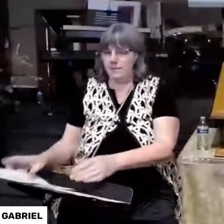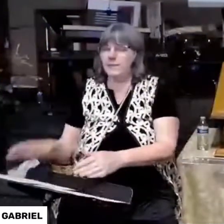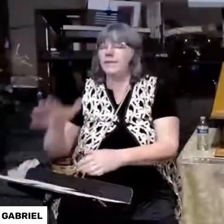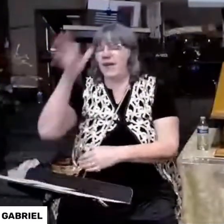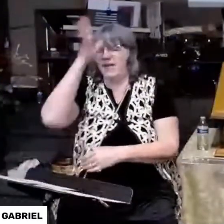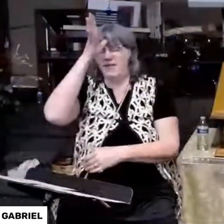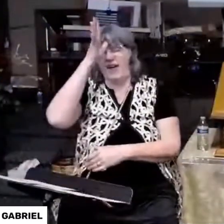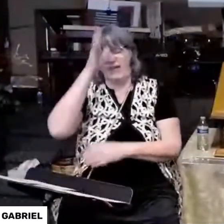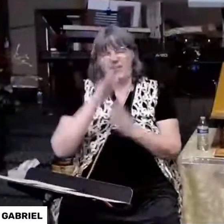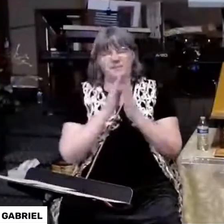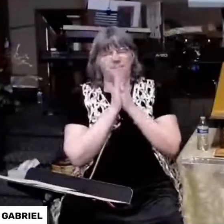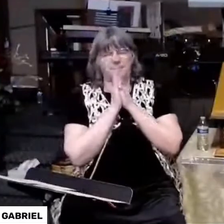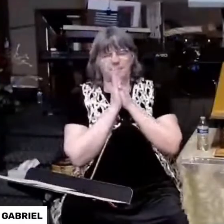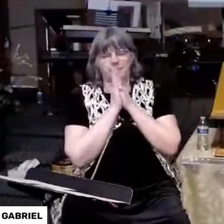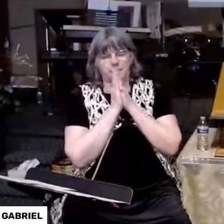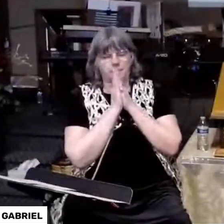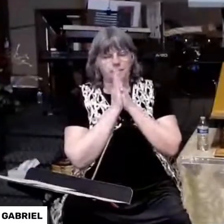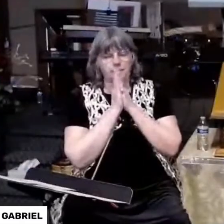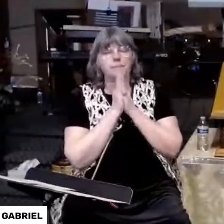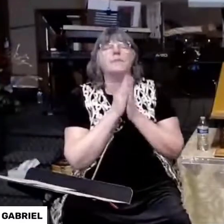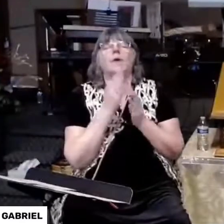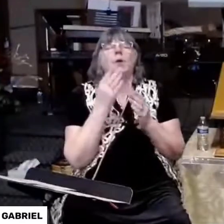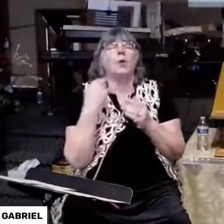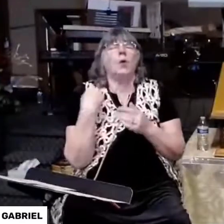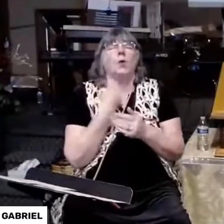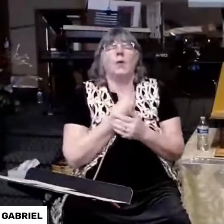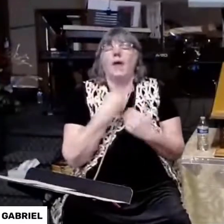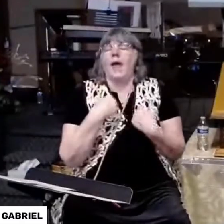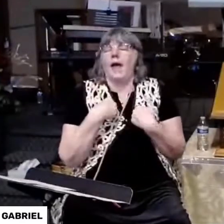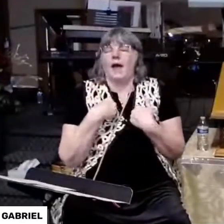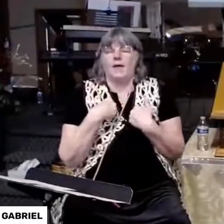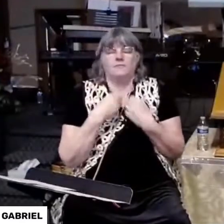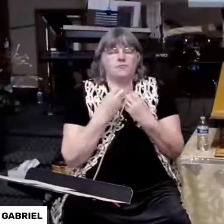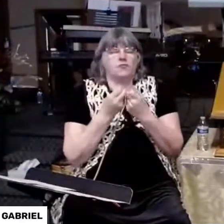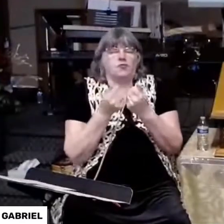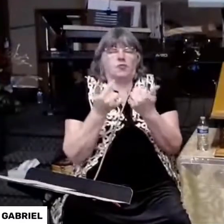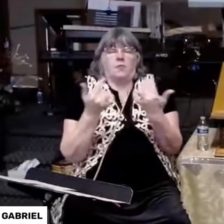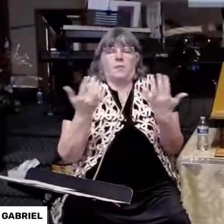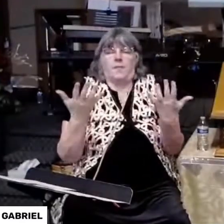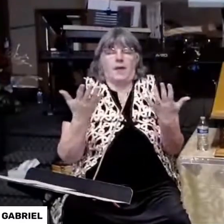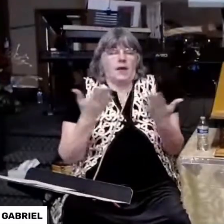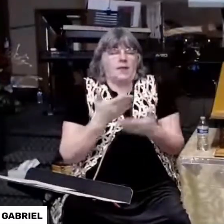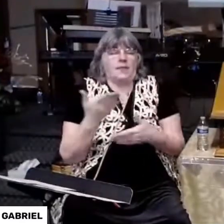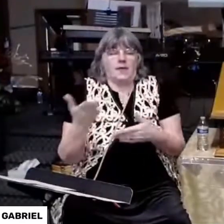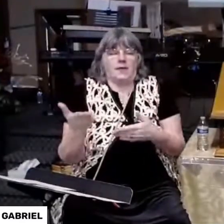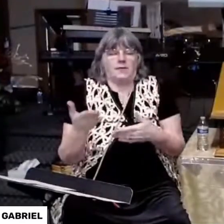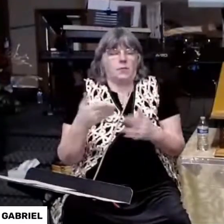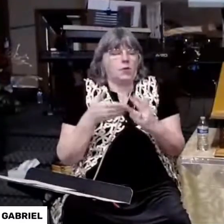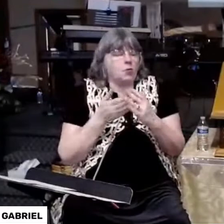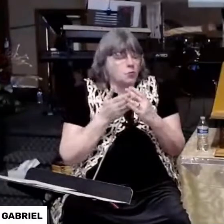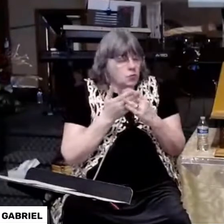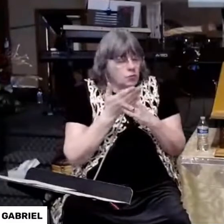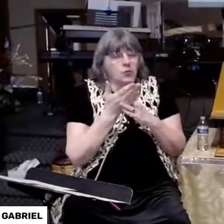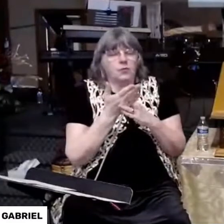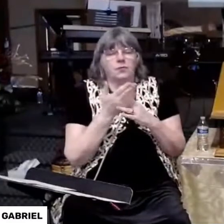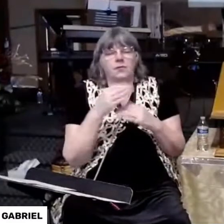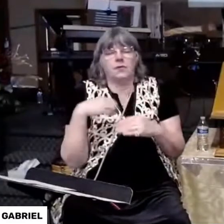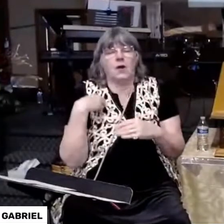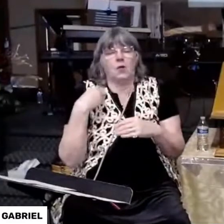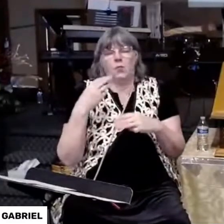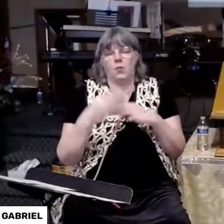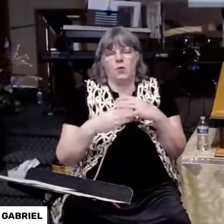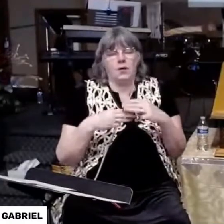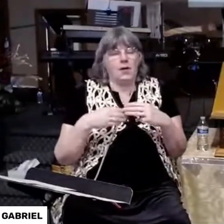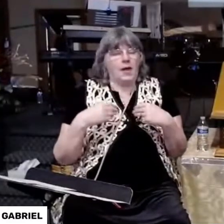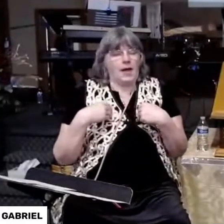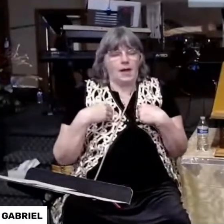Abba Father, we have so many things that we go through. Our world seems to be